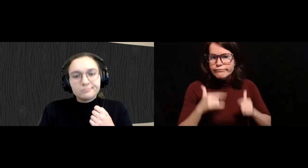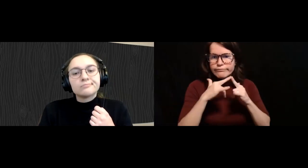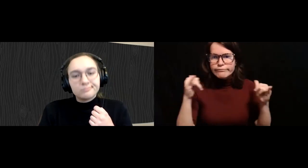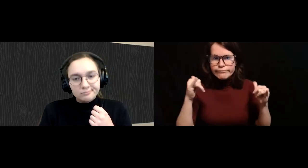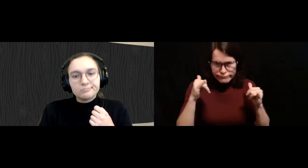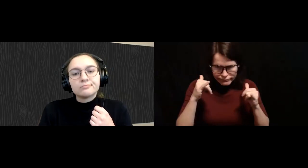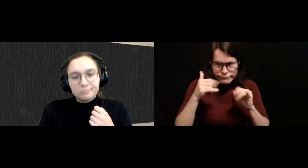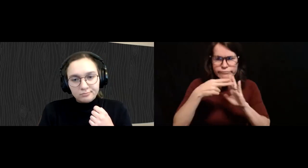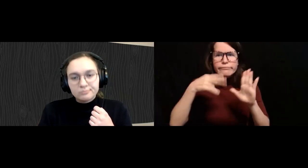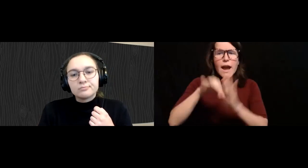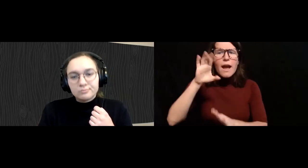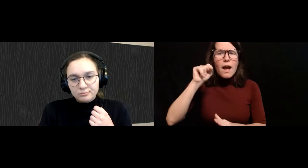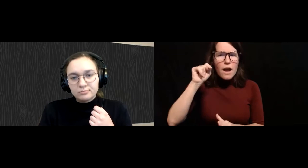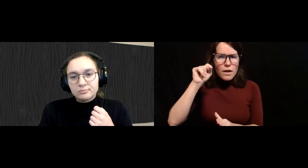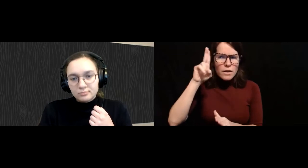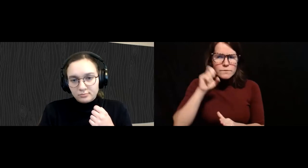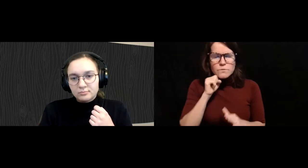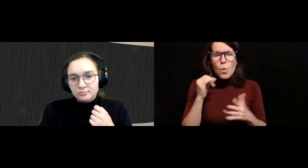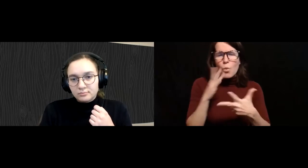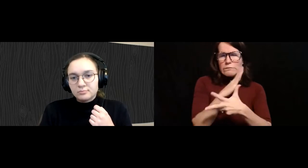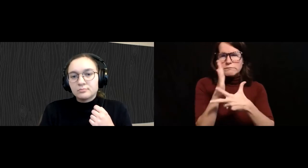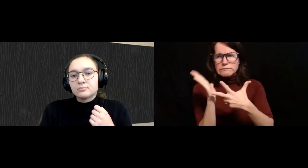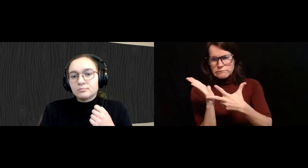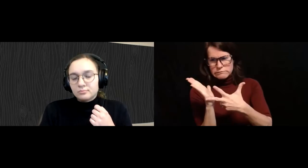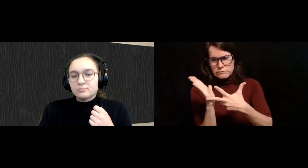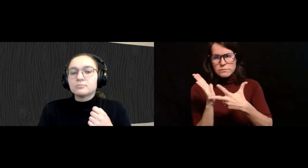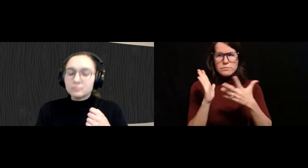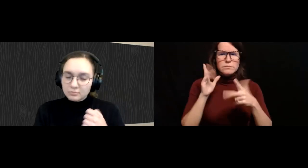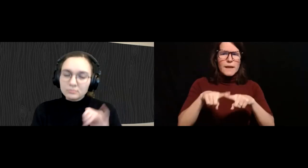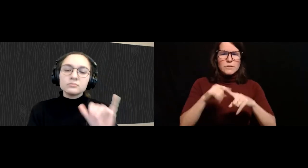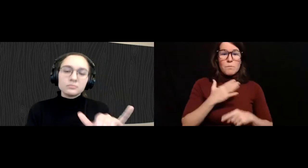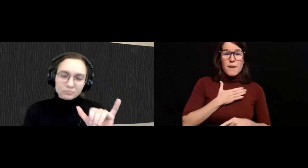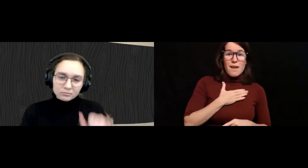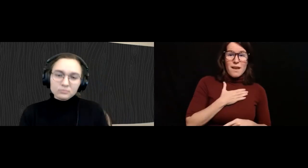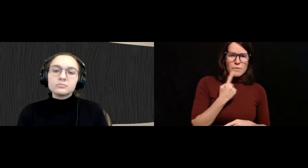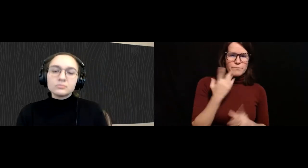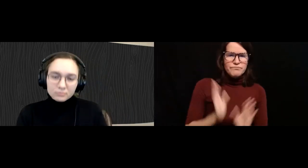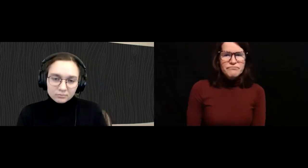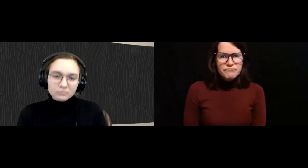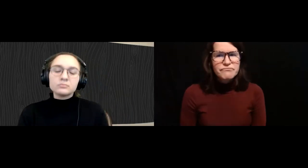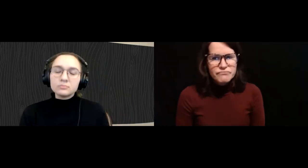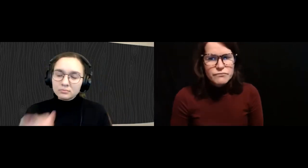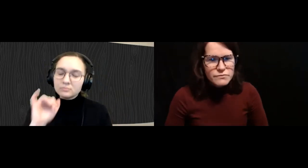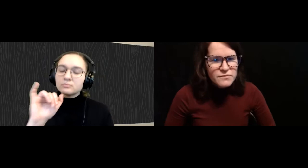sight digress at the same time. And then they find out. So there's three levels. I have type 1.